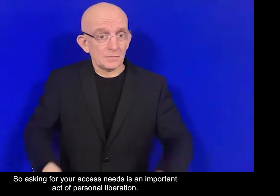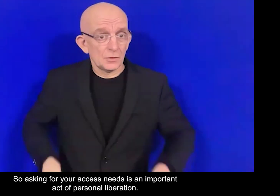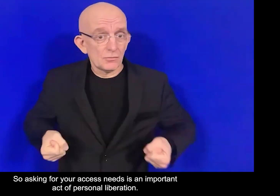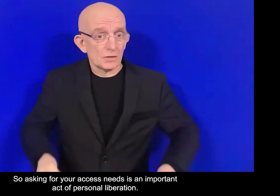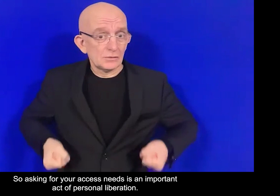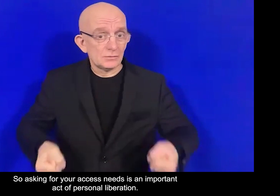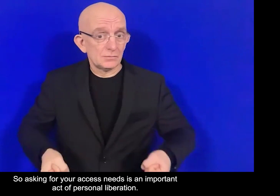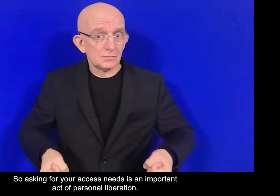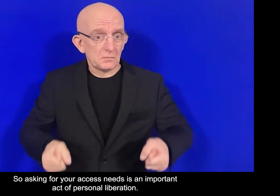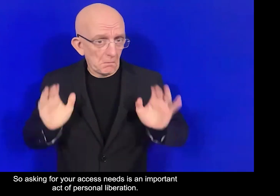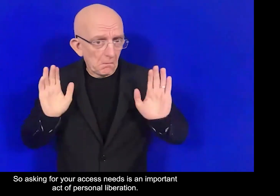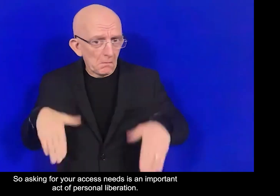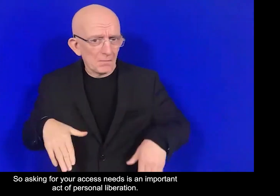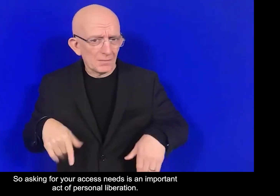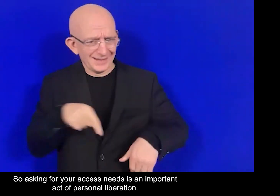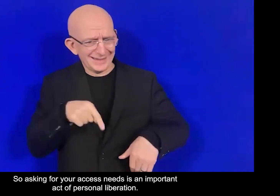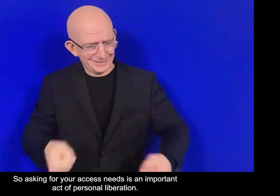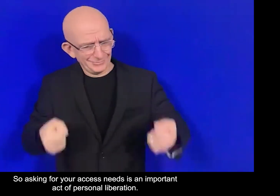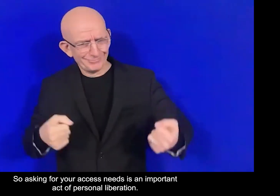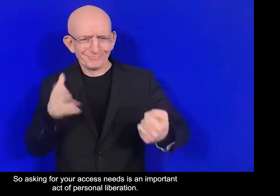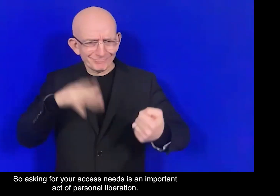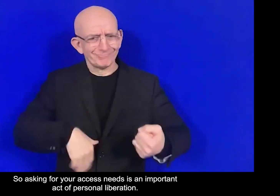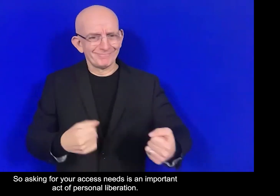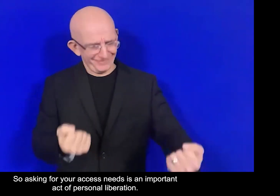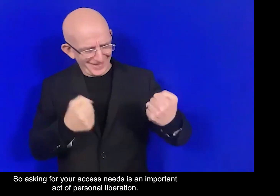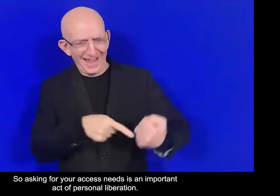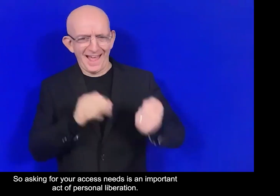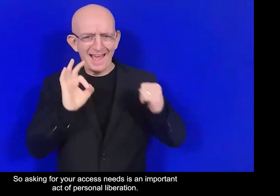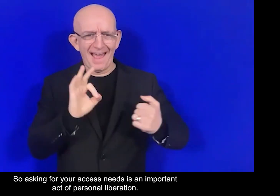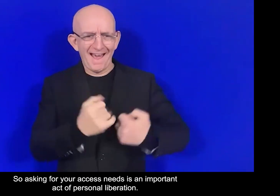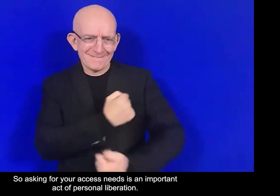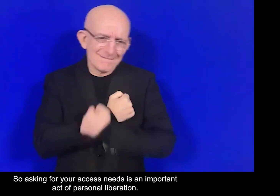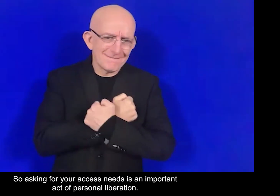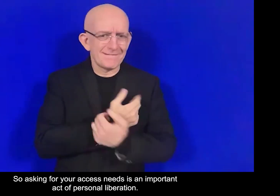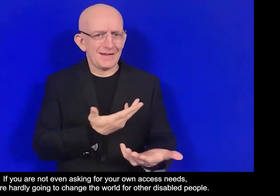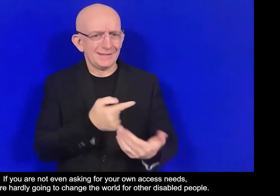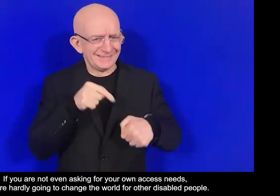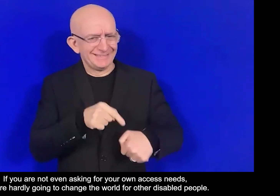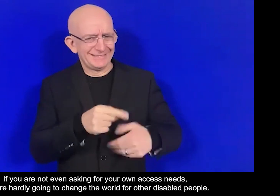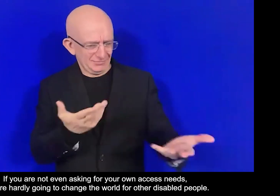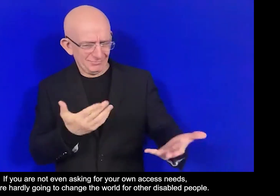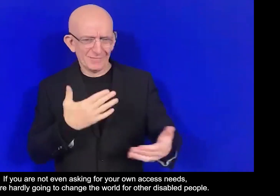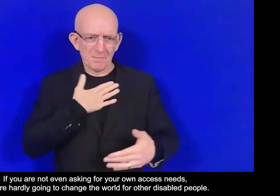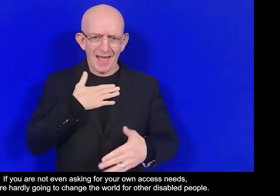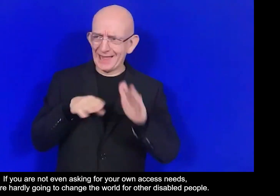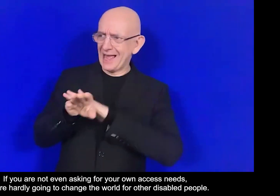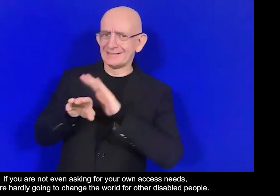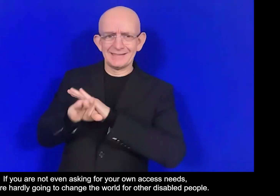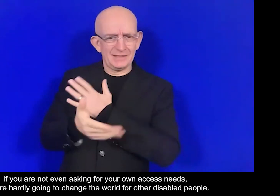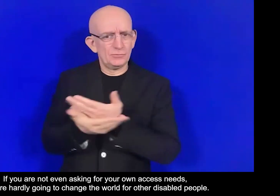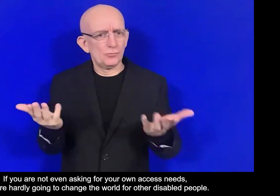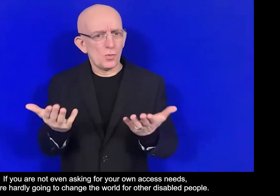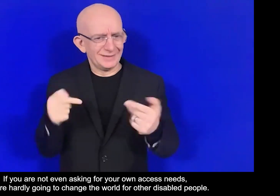So asking for your access needs is an important act of personal liberation. If you aren't even asking for your